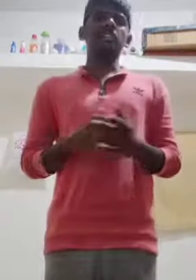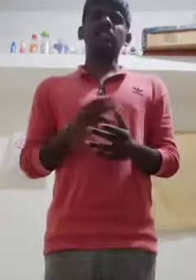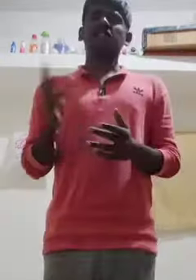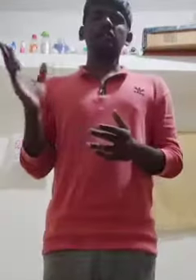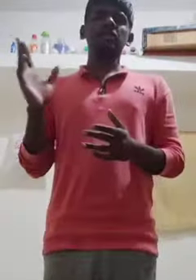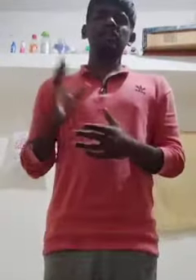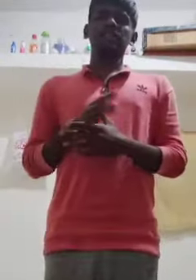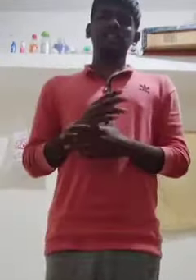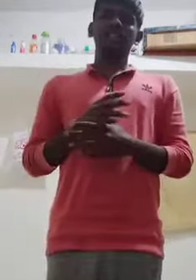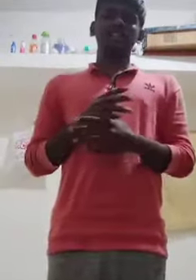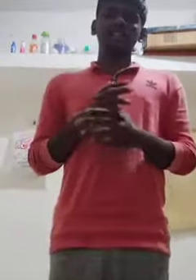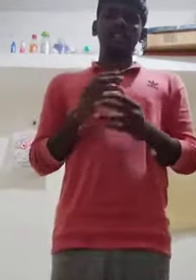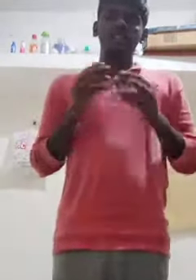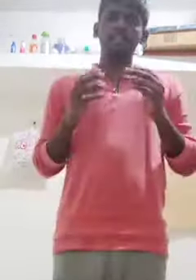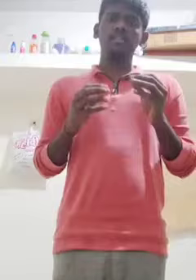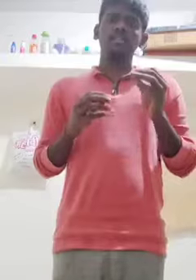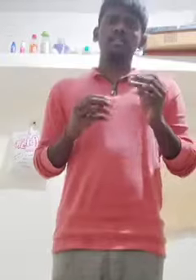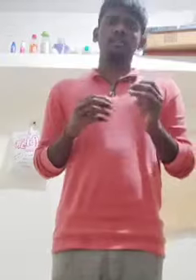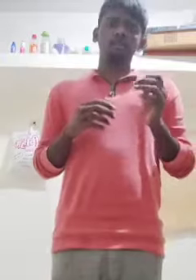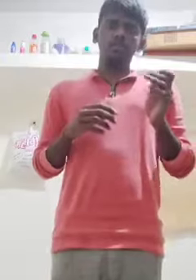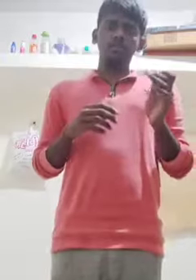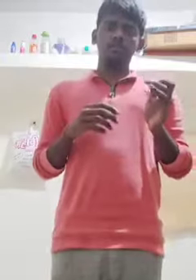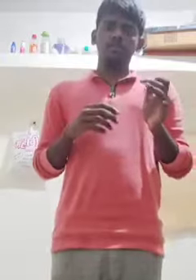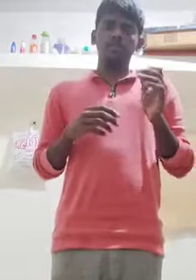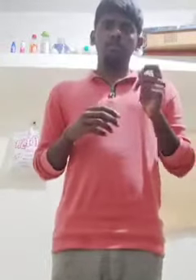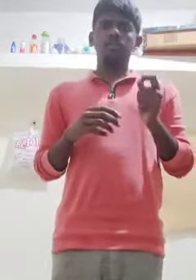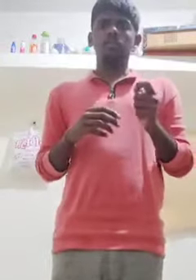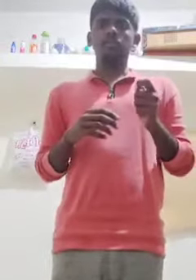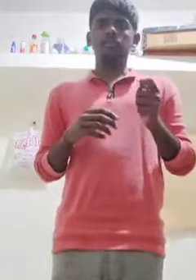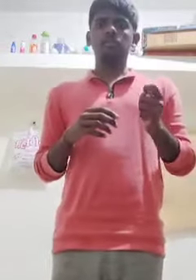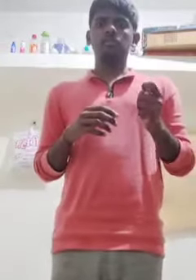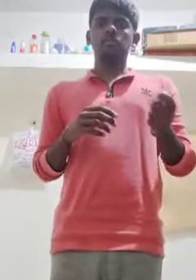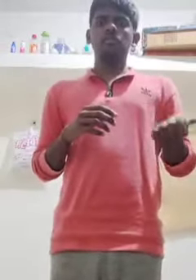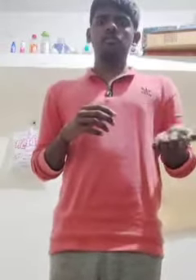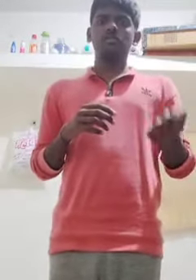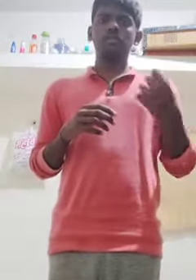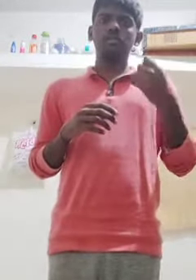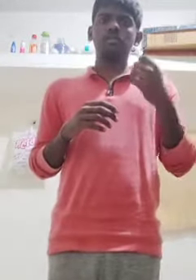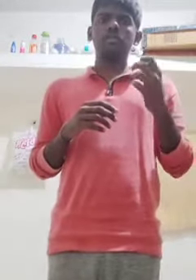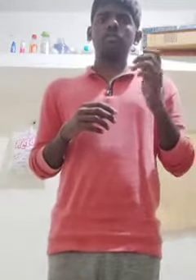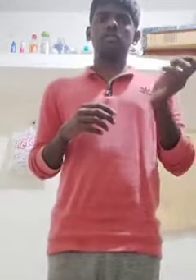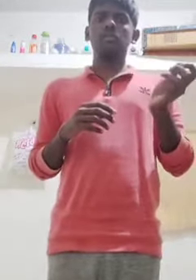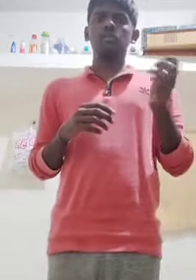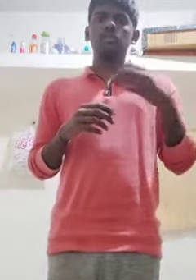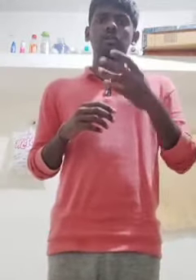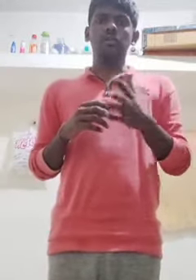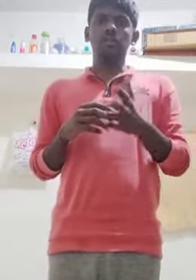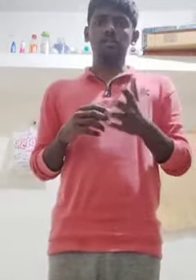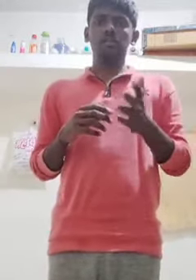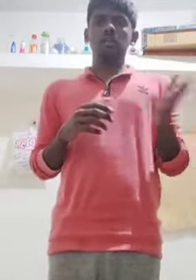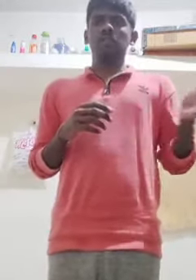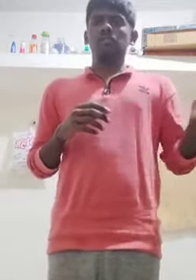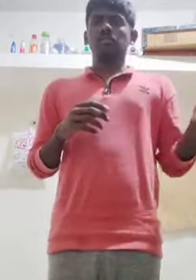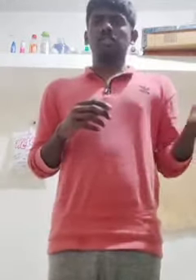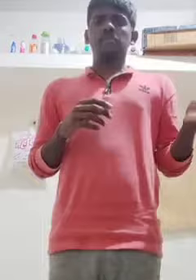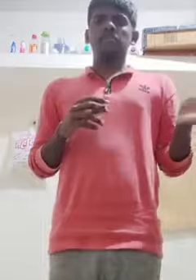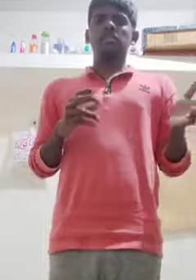it can be anything, like it's depend on the user what she want to do the name to the method. So it can